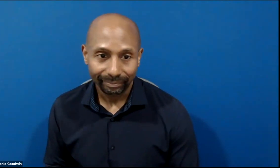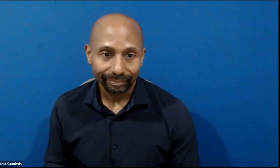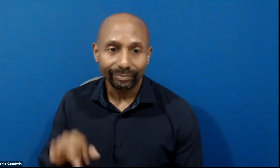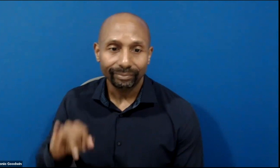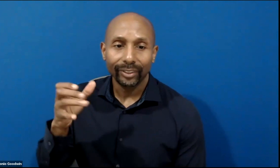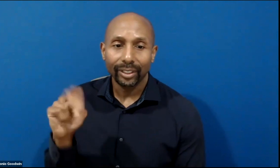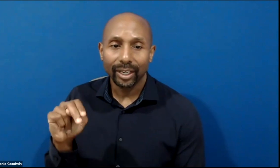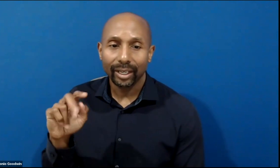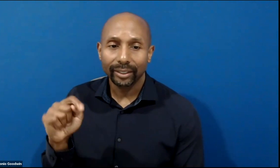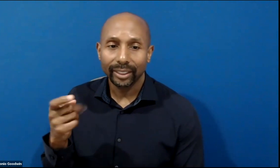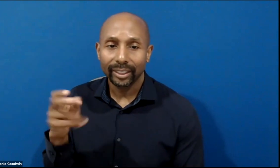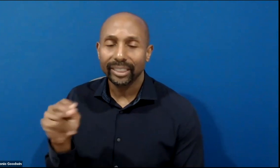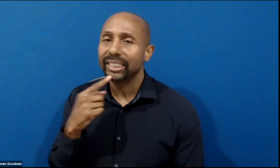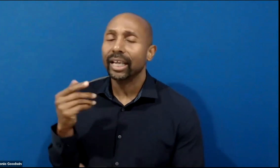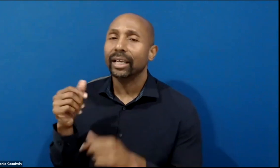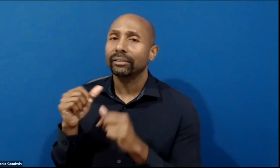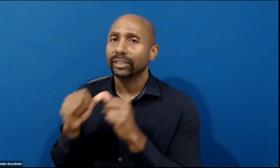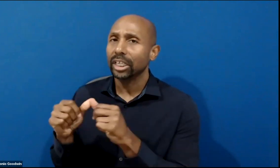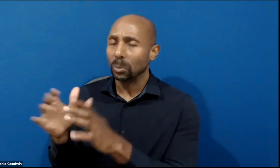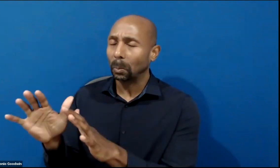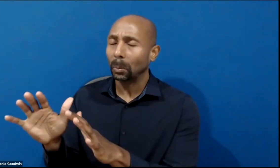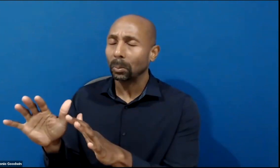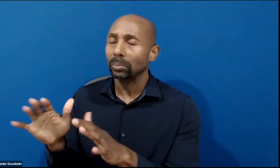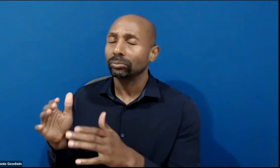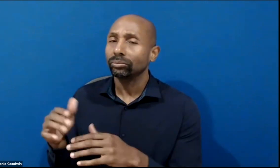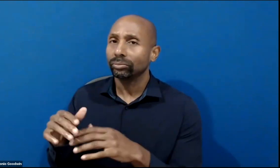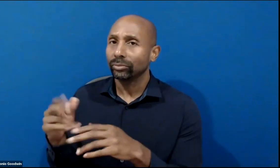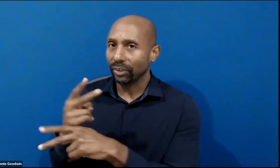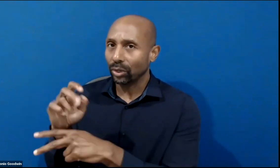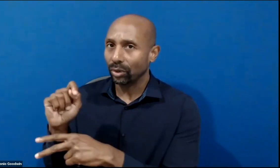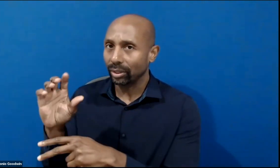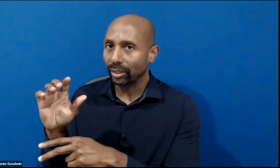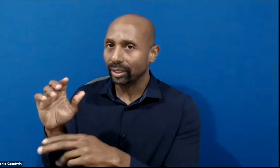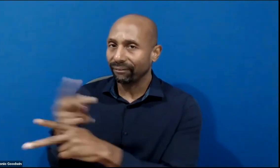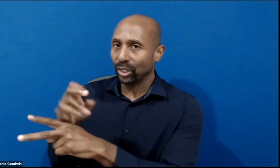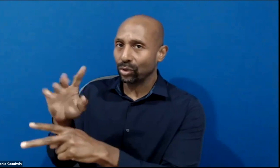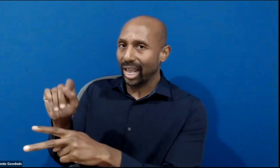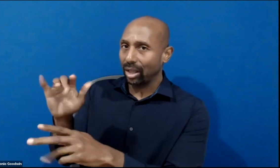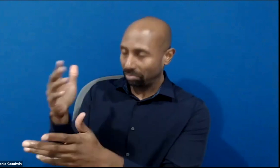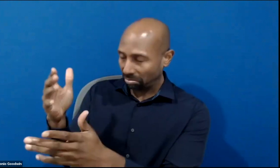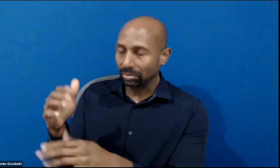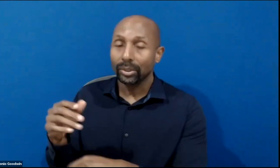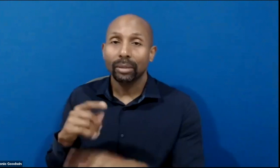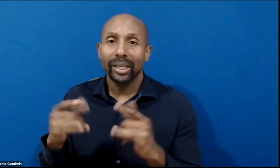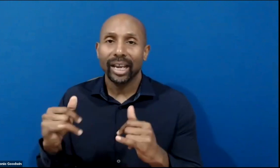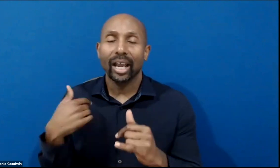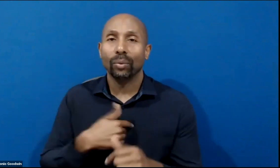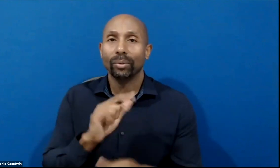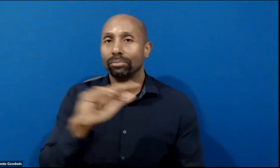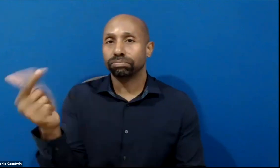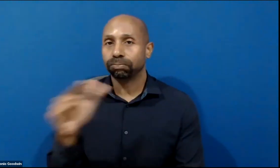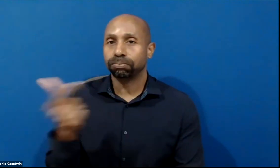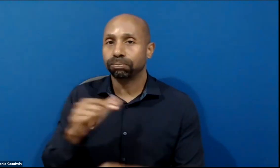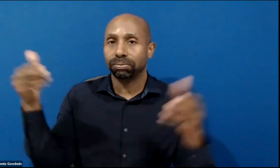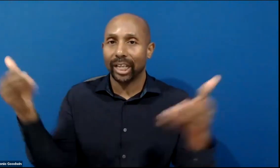Lonnie, keep pressing on at what you're doing. Let's do a quick round of introductions,